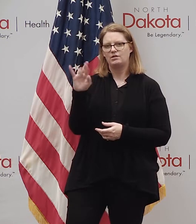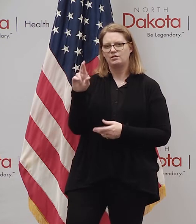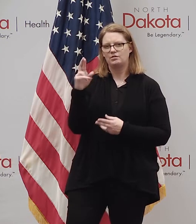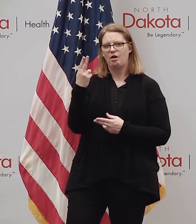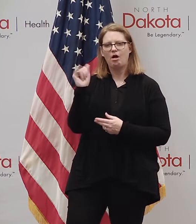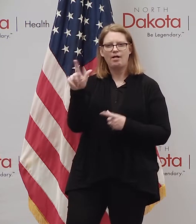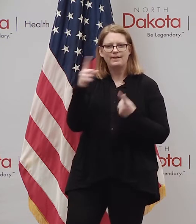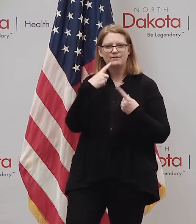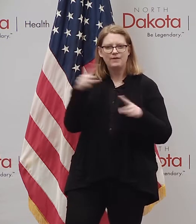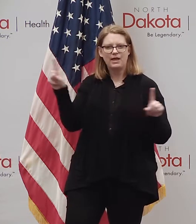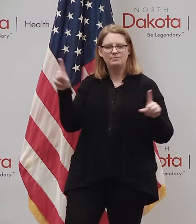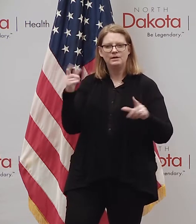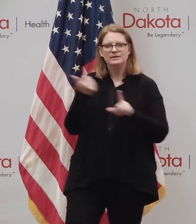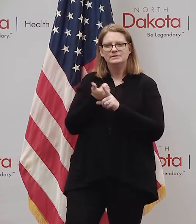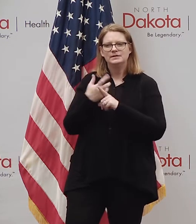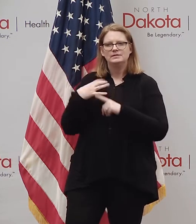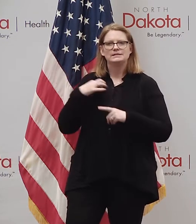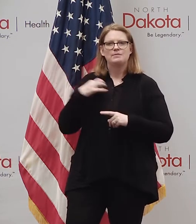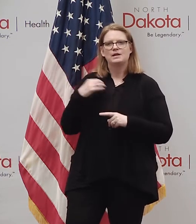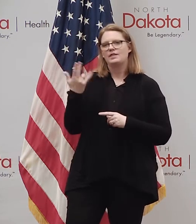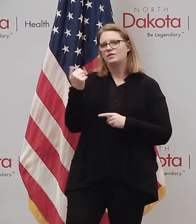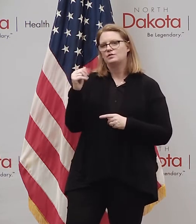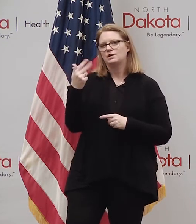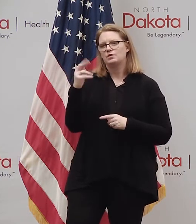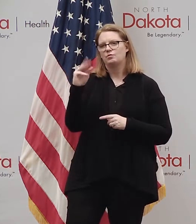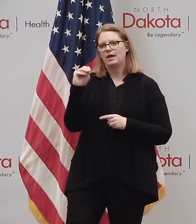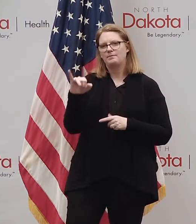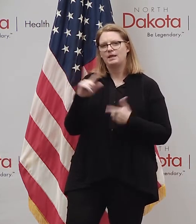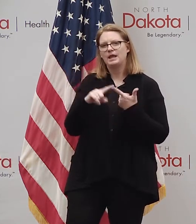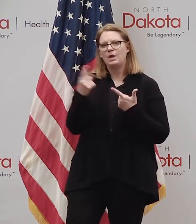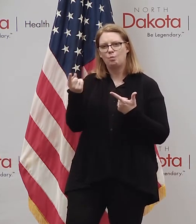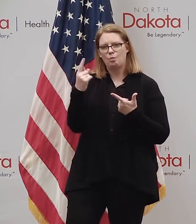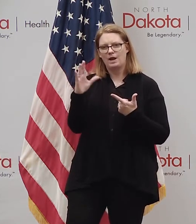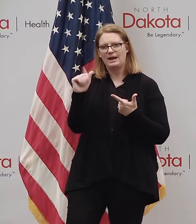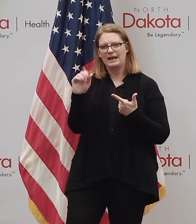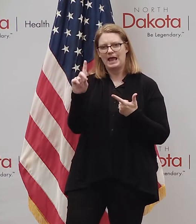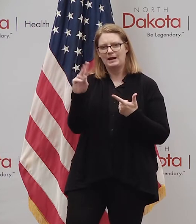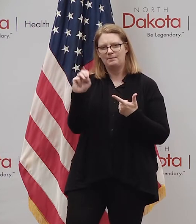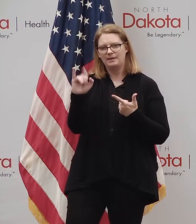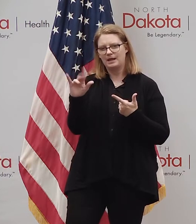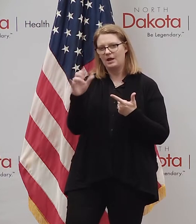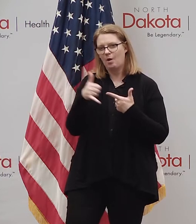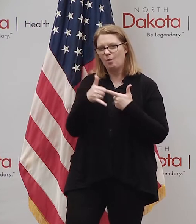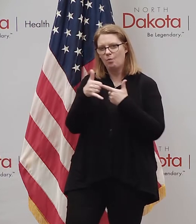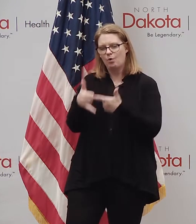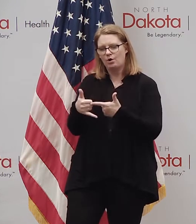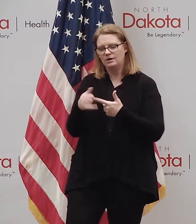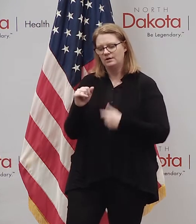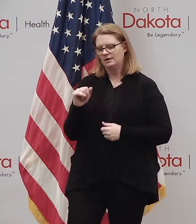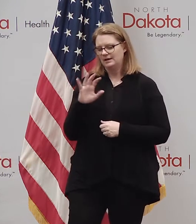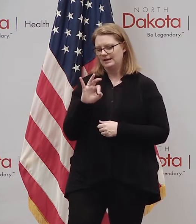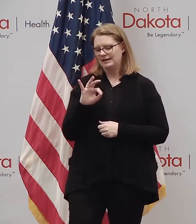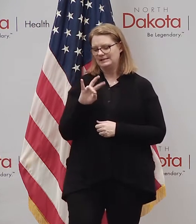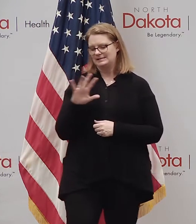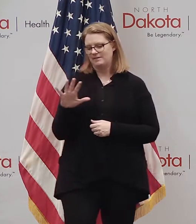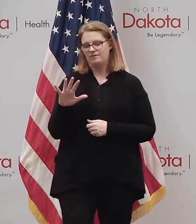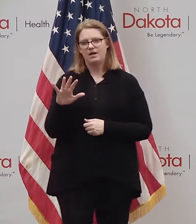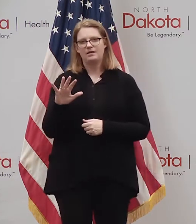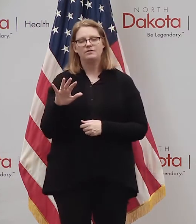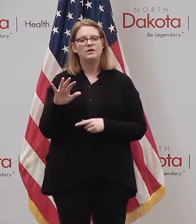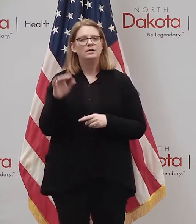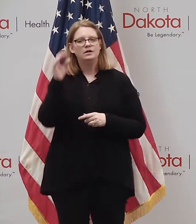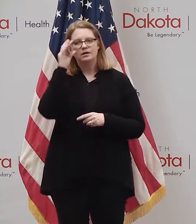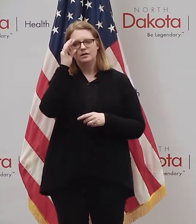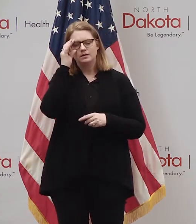Lee nominated for 13 Grammys, one Academy Award. And in 1975, she